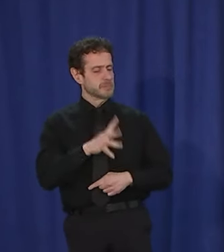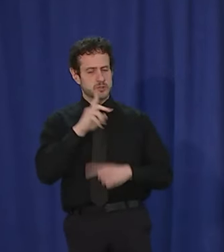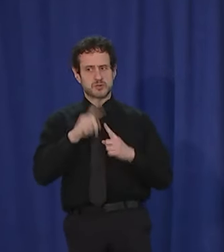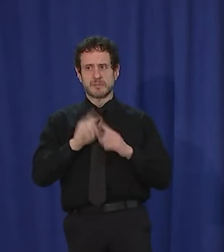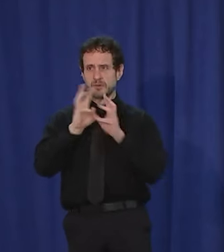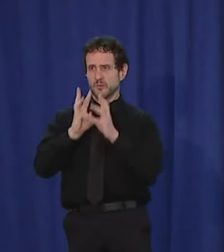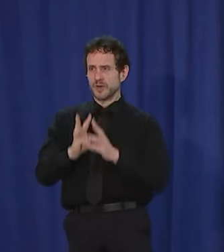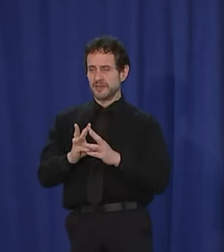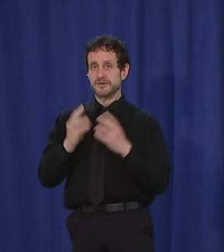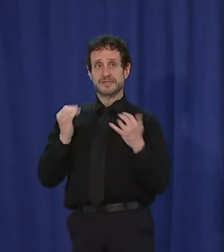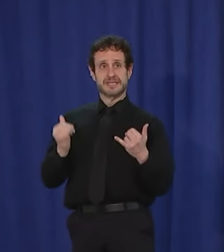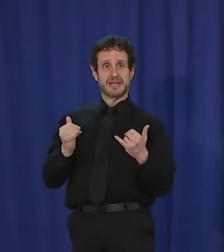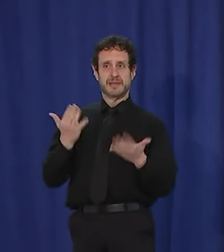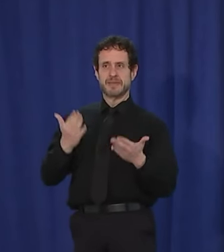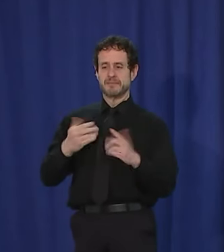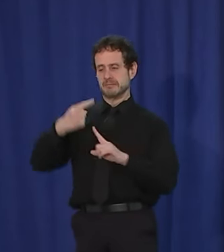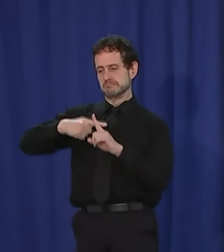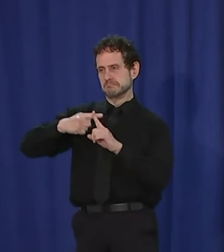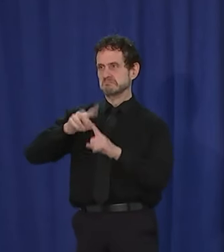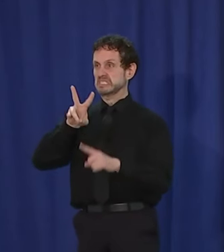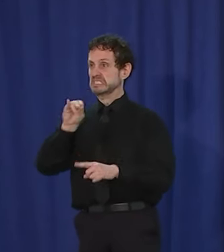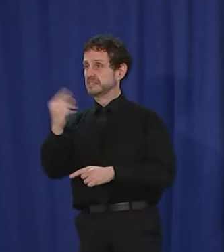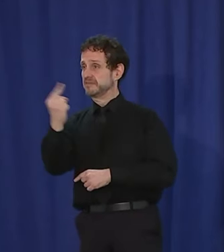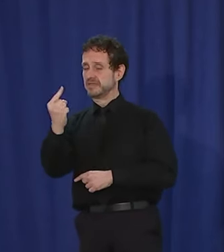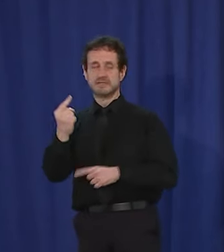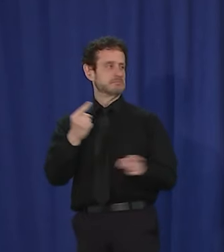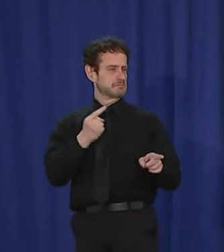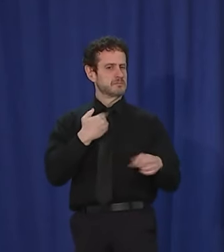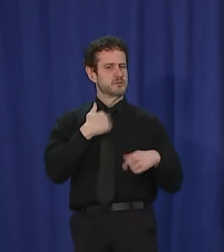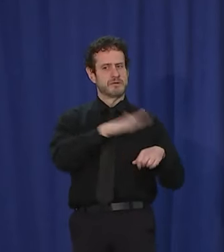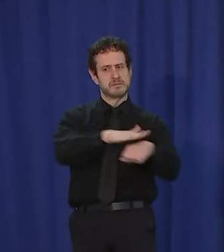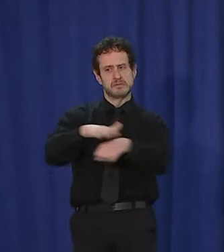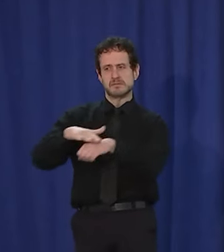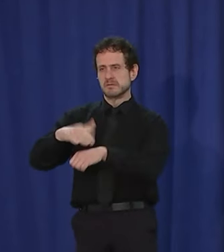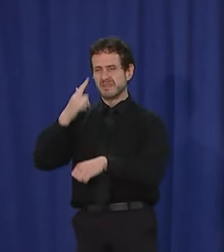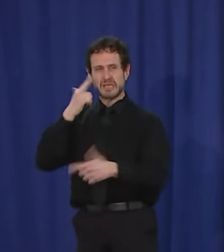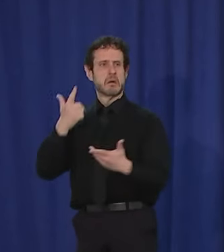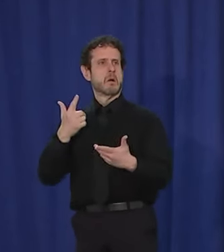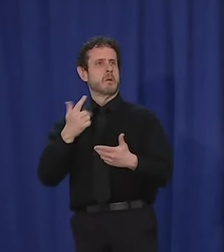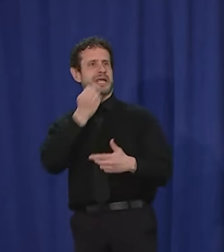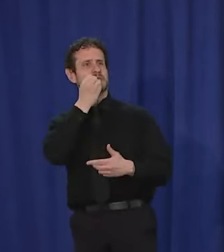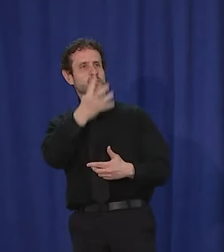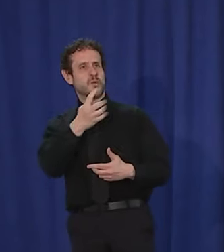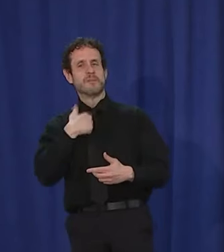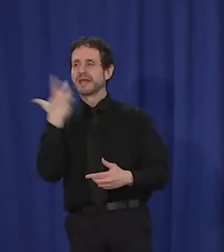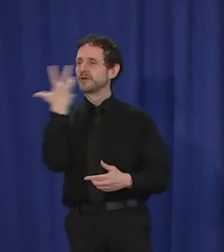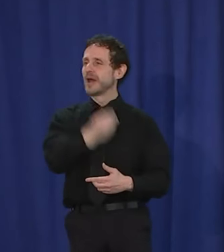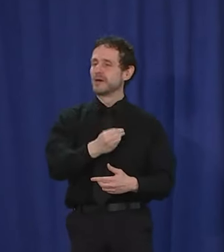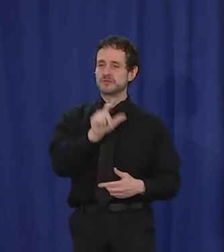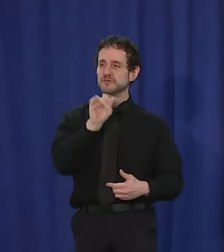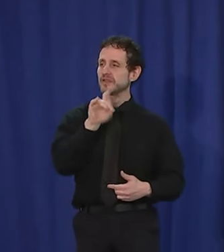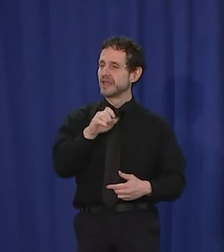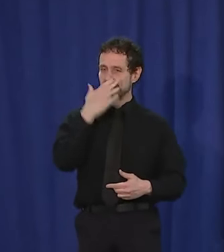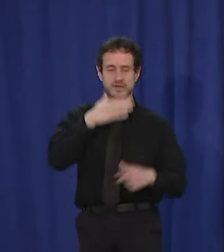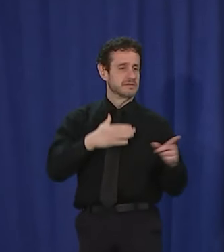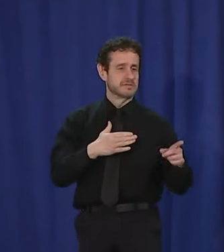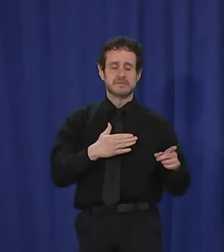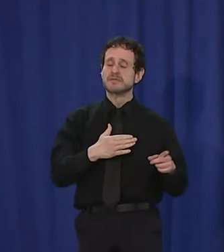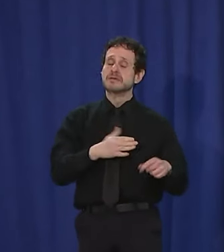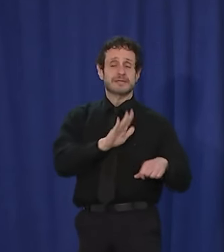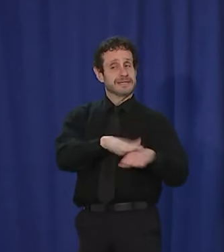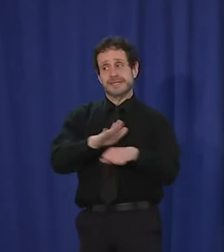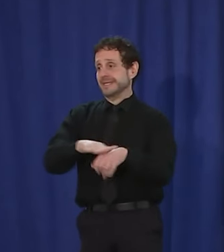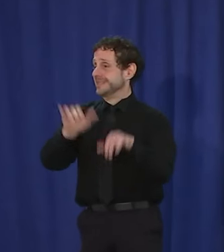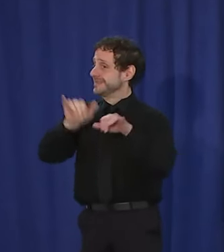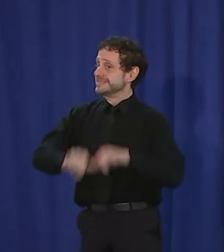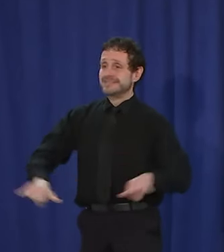be in the 70s. Any word of warning for people who might think that it's okay to go back out to the lakefront? Yeah, it's the same caution that we've been given when